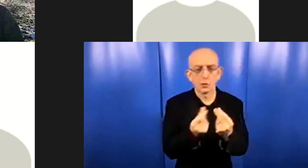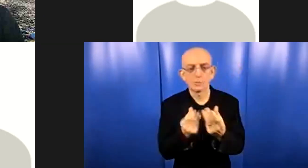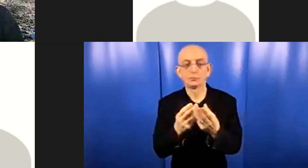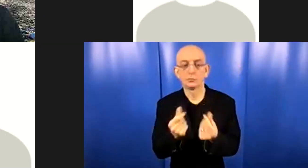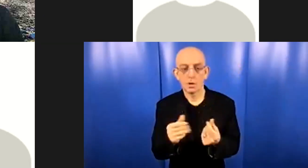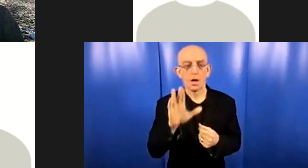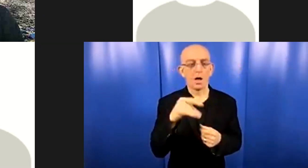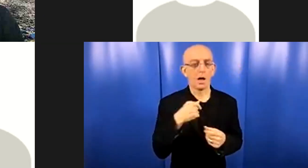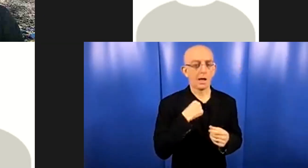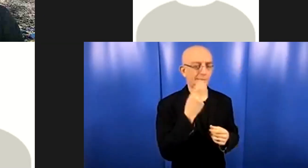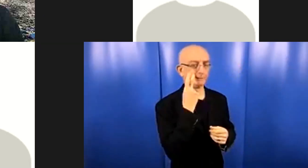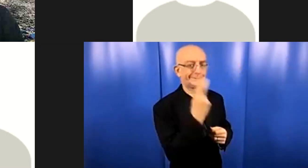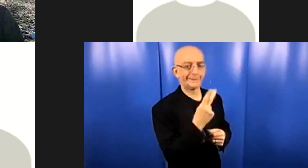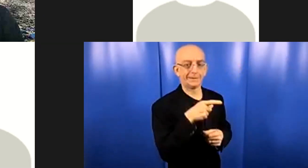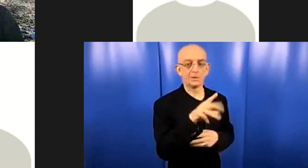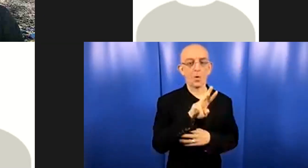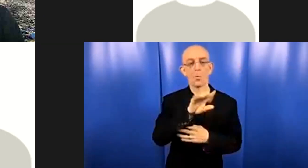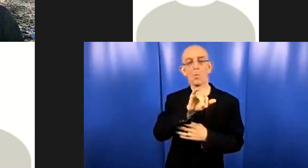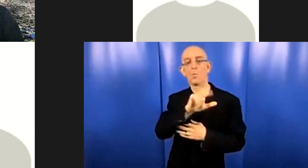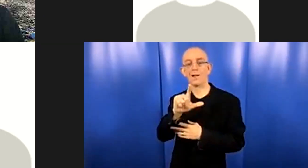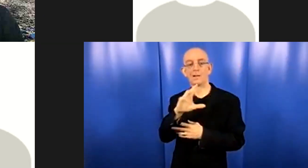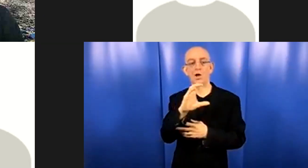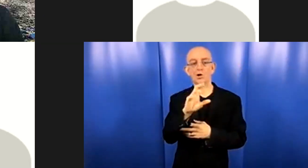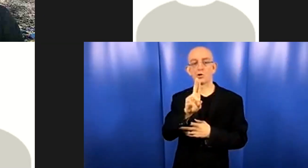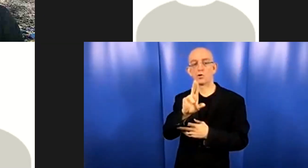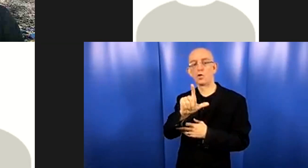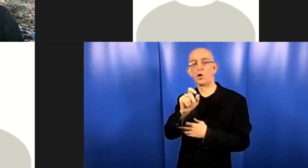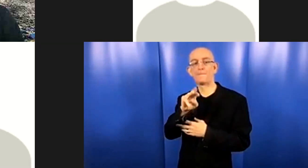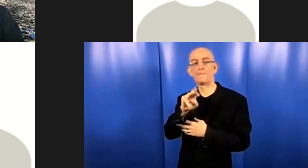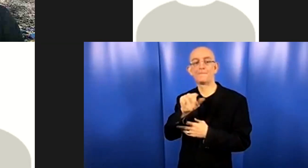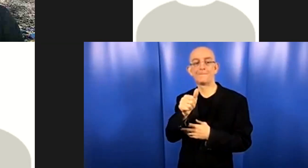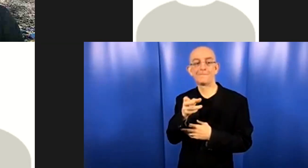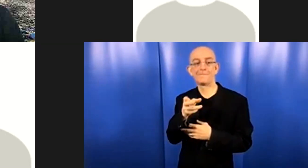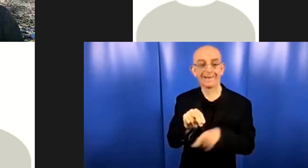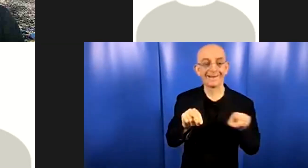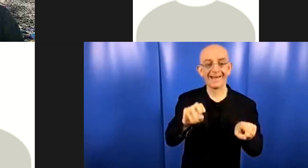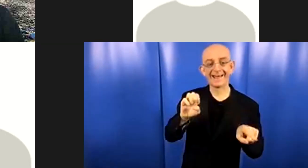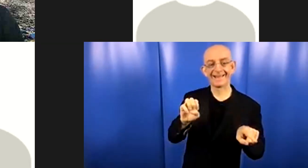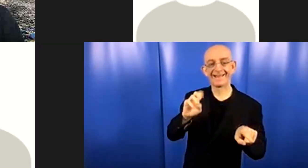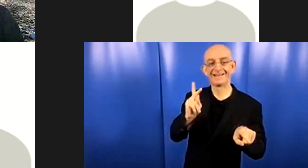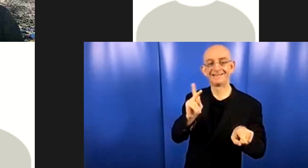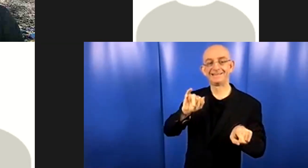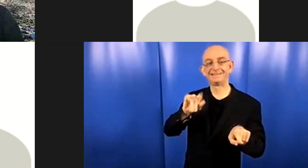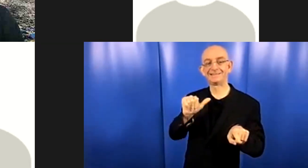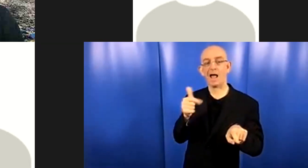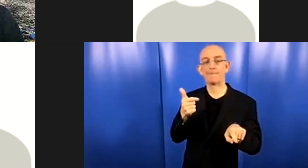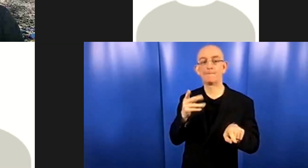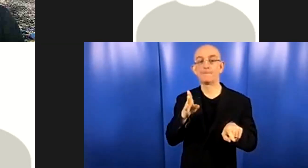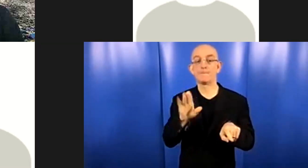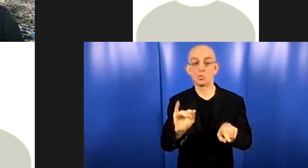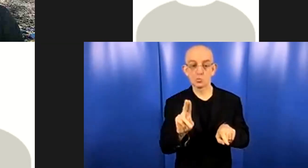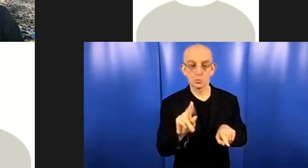everyone's names in front of me. Great, Will is here. So, because I think now we move on to